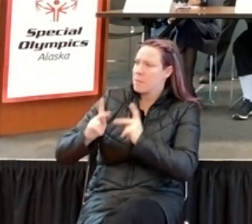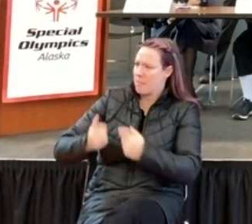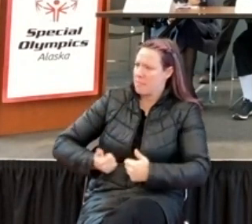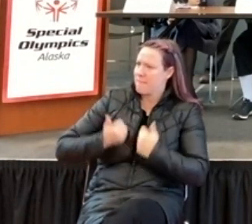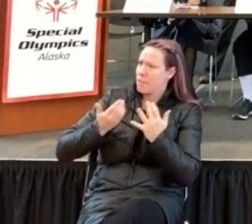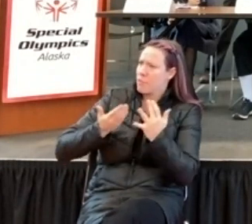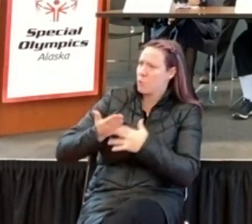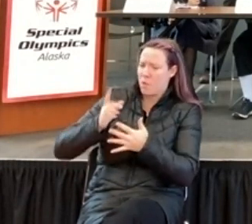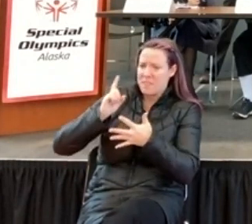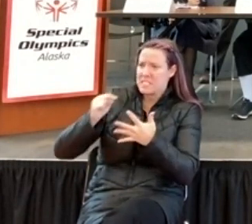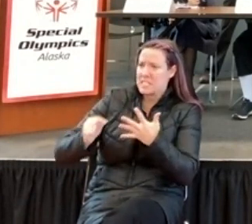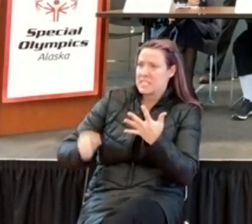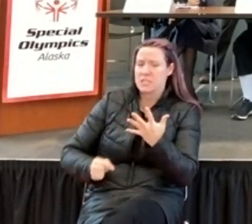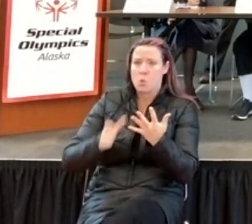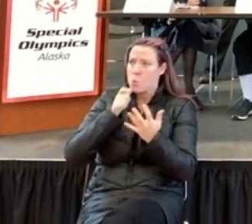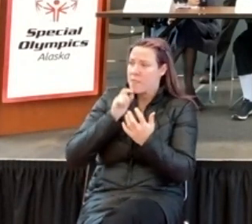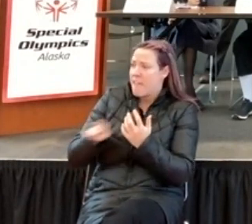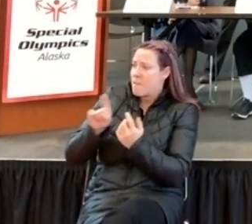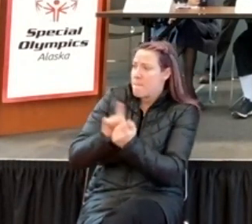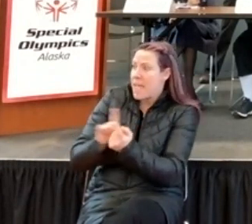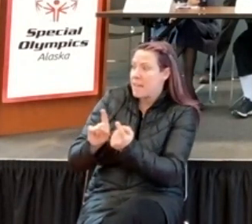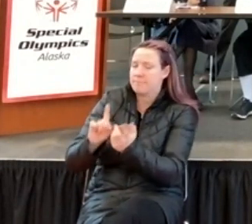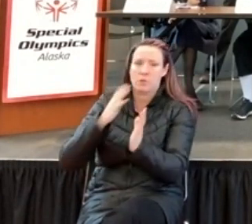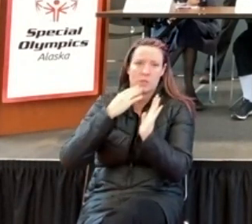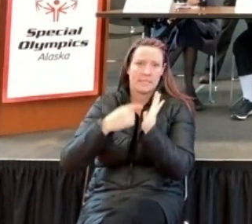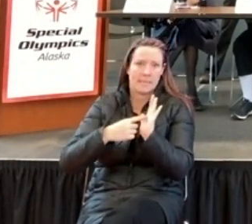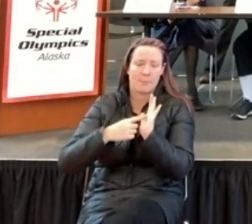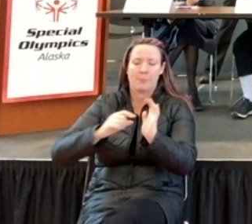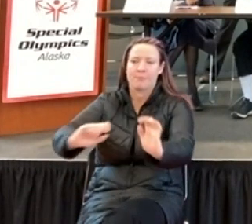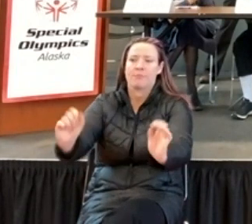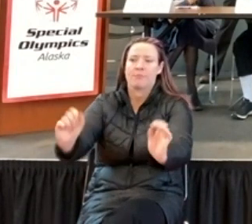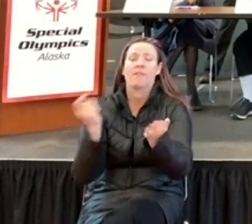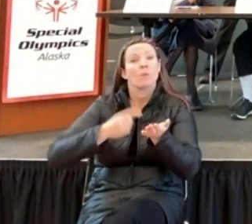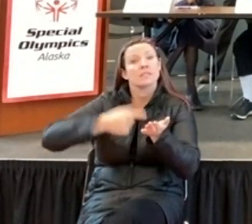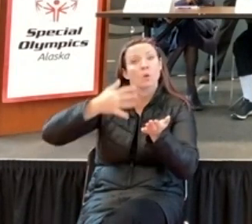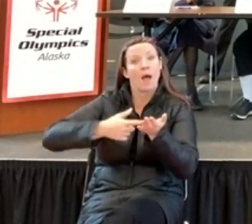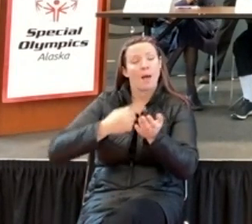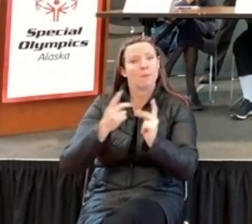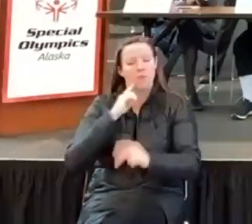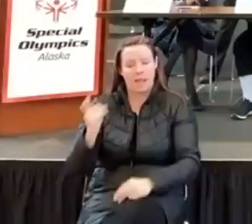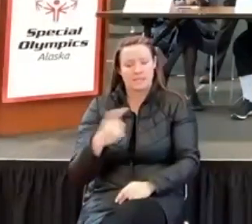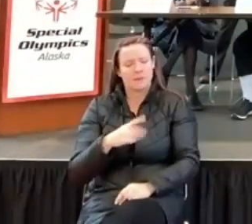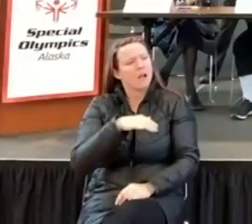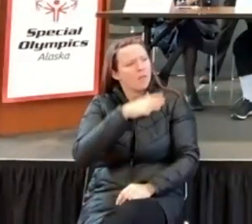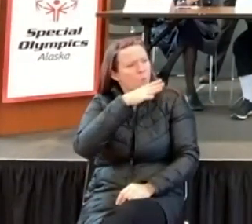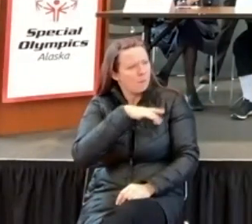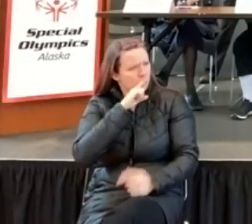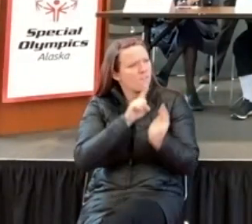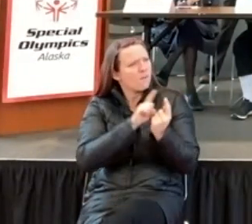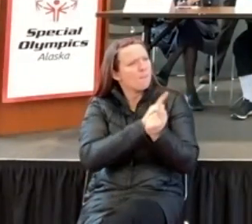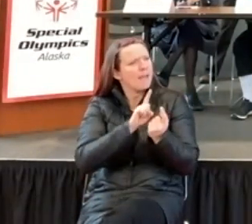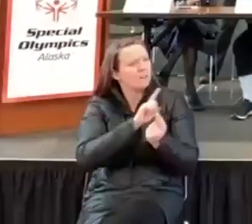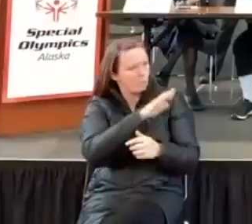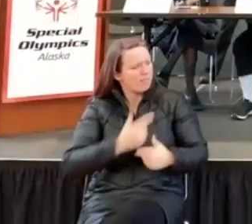you've met. An example of this is every once in a while, somebody will ask me about the women that I've met along my